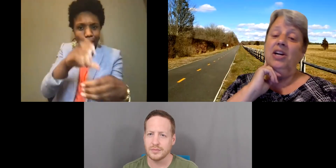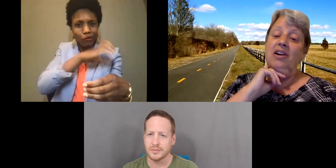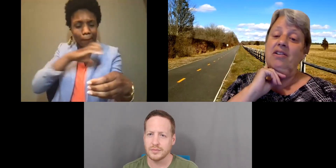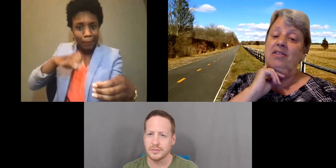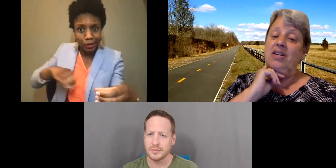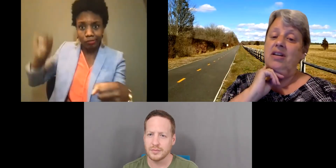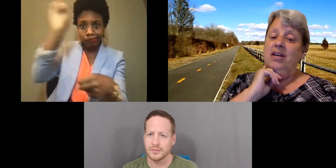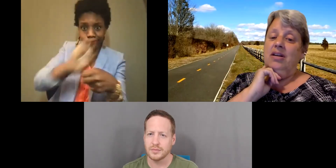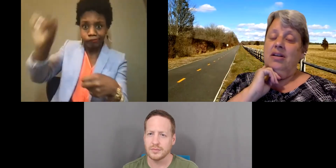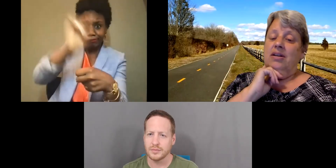hard